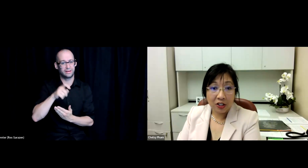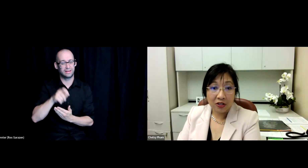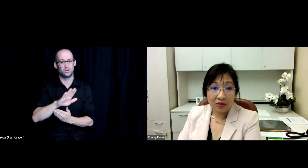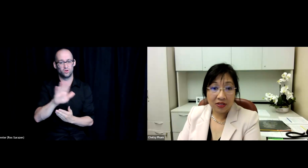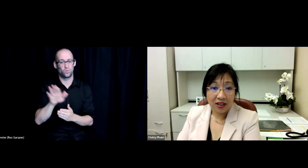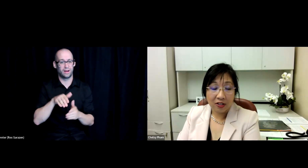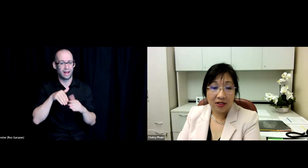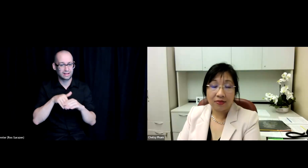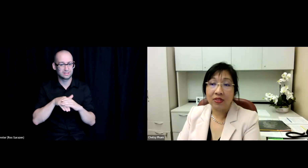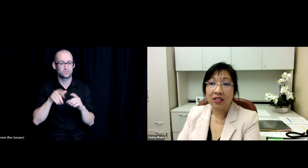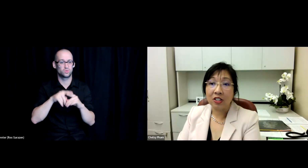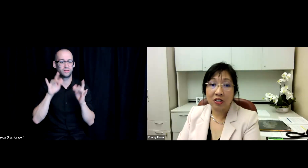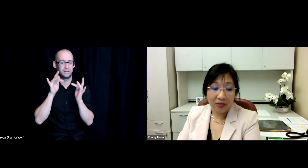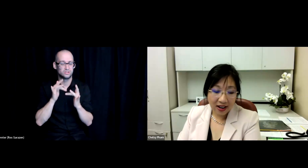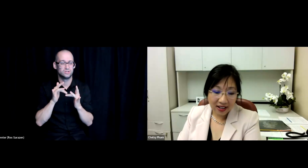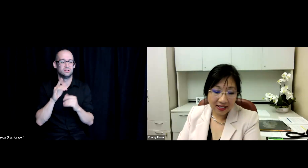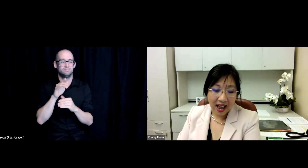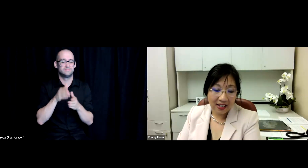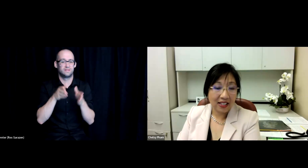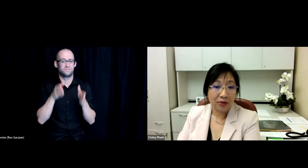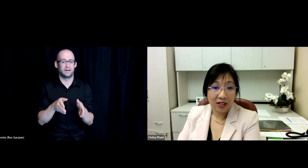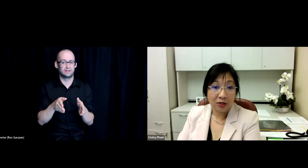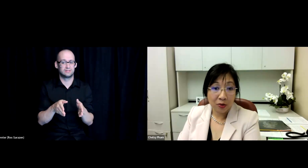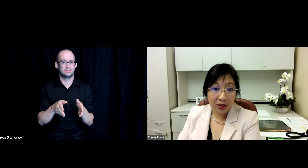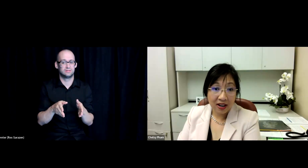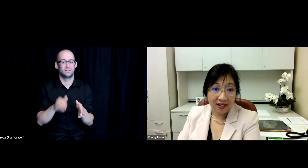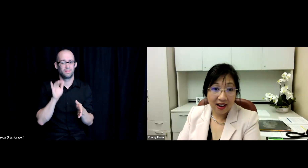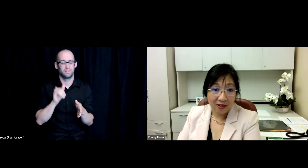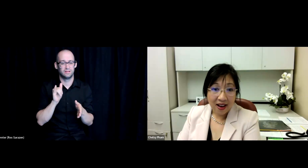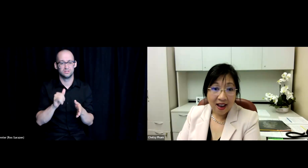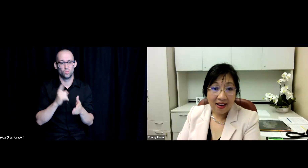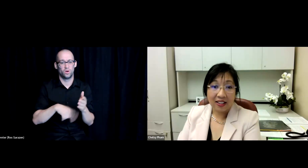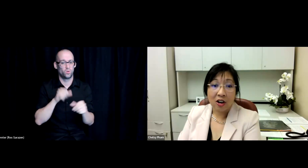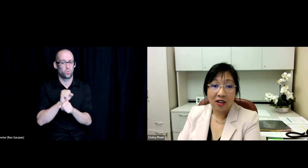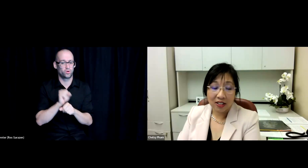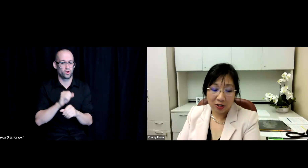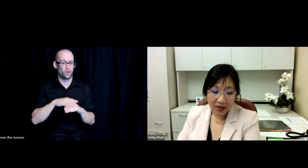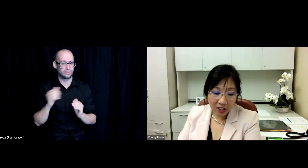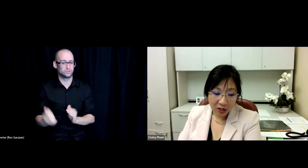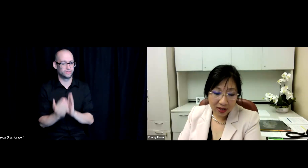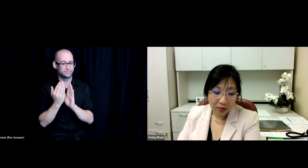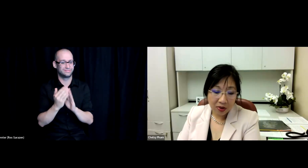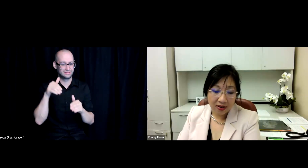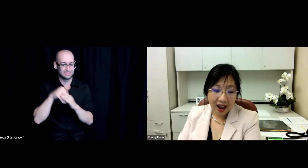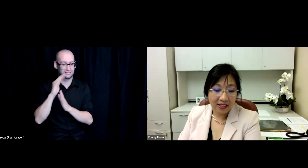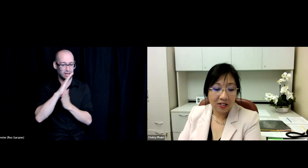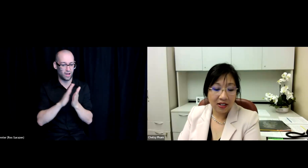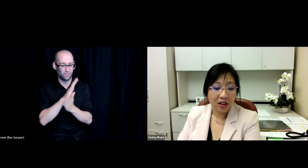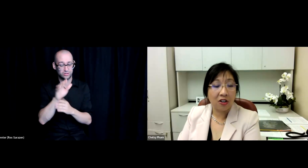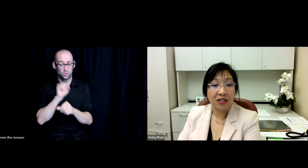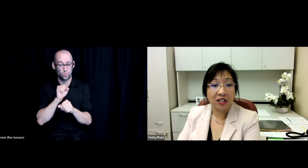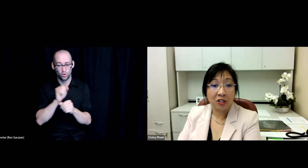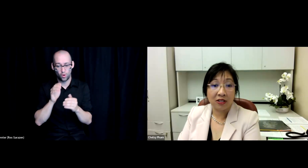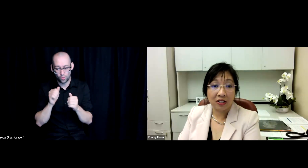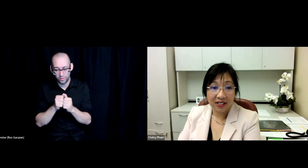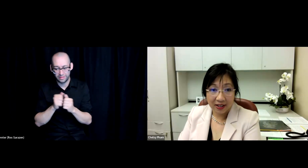to the digital divide is access, which that's what you're working on now. And at the college, what we can do is we can work on access to